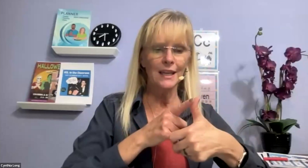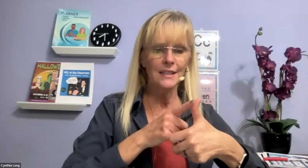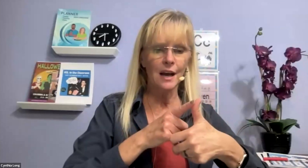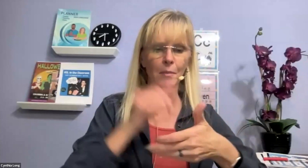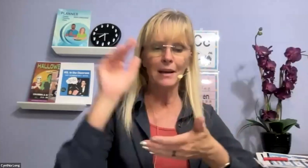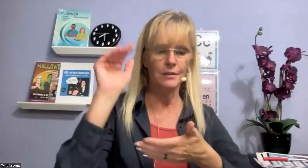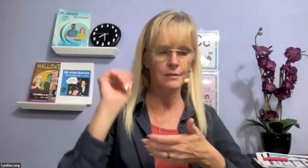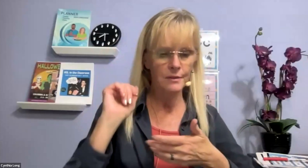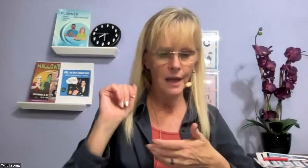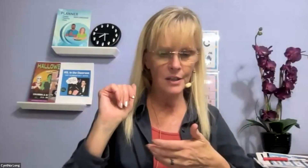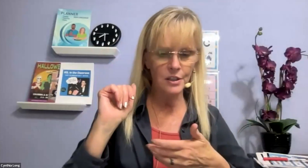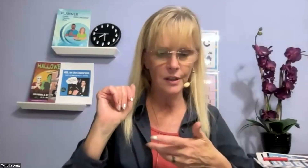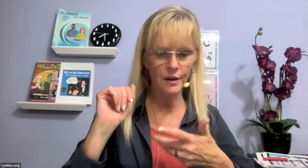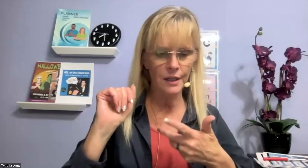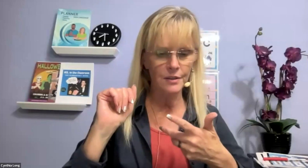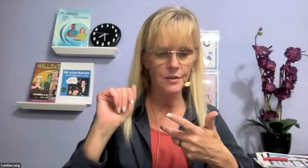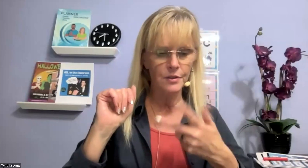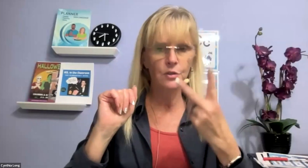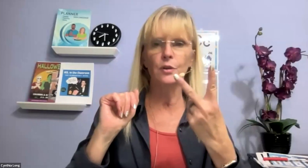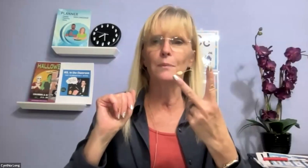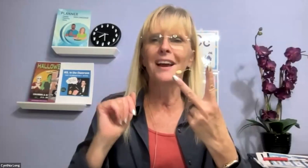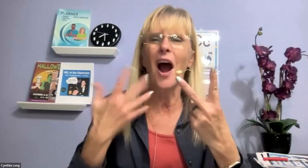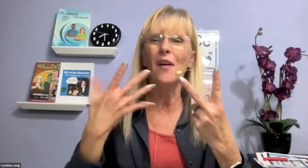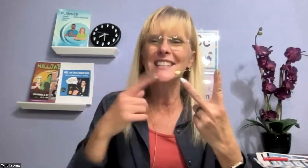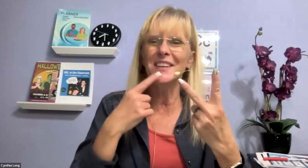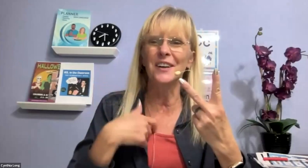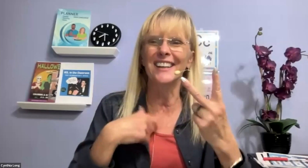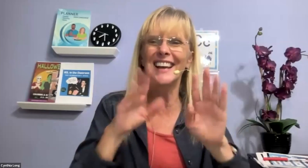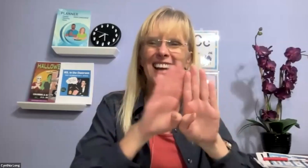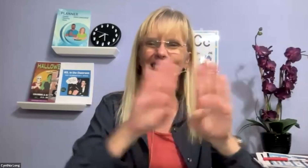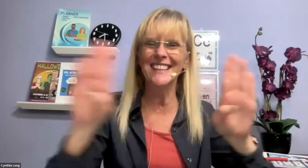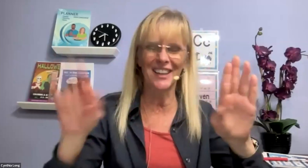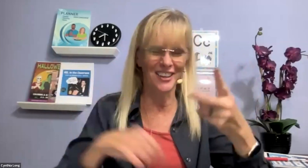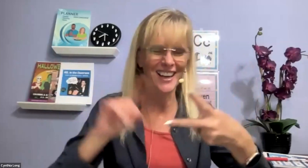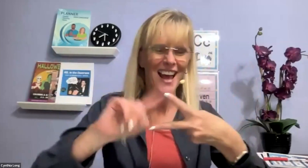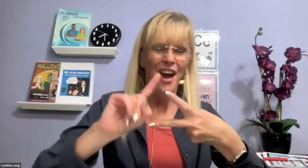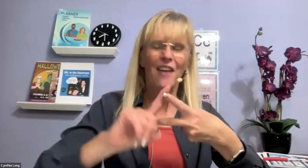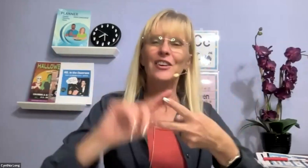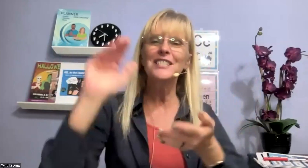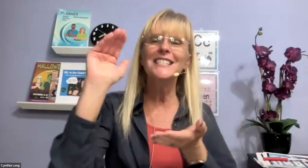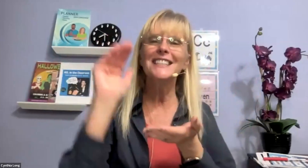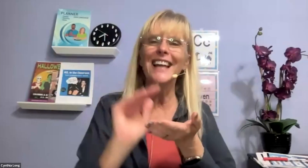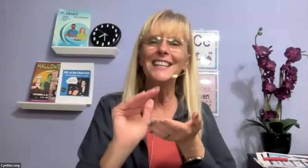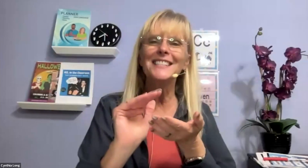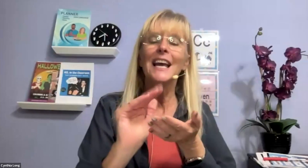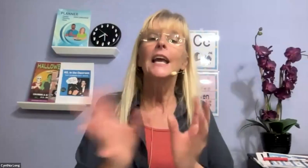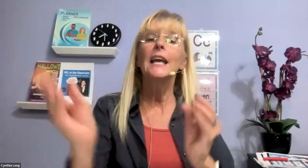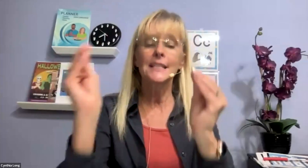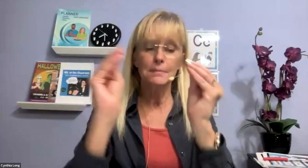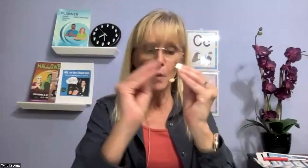is, actually there is 2. I already said 1, and that's linear. First is less is